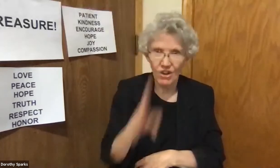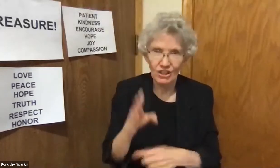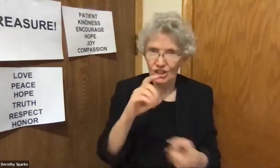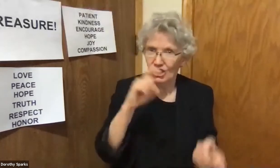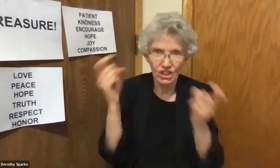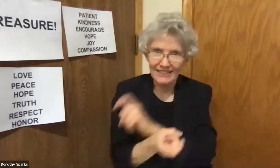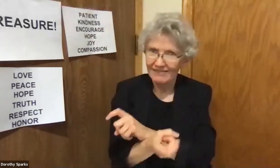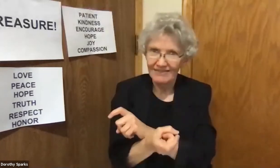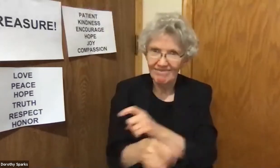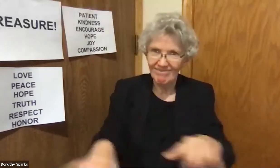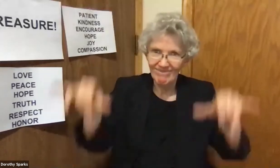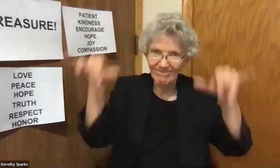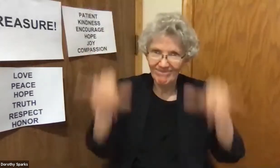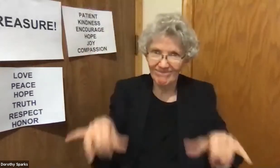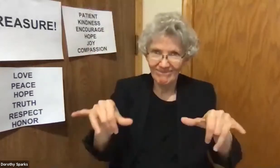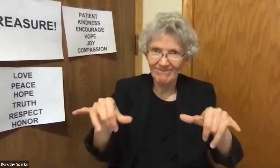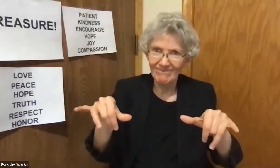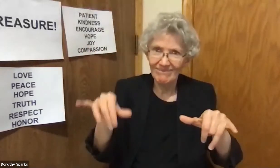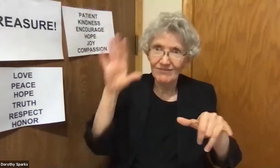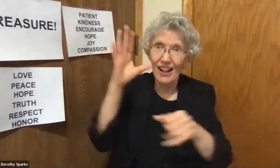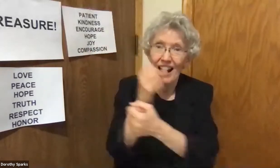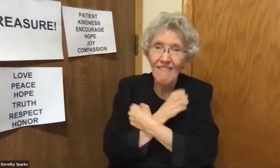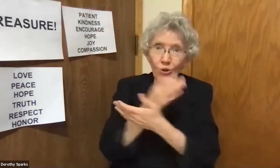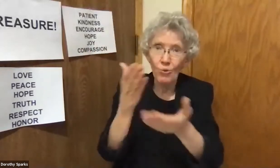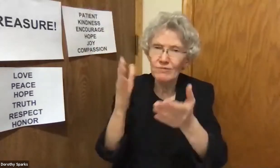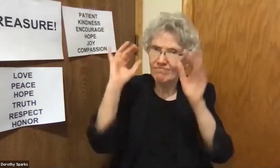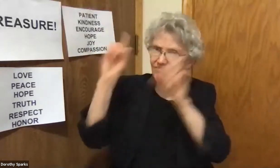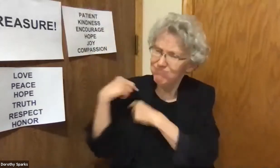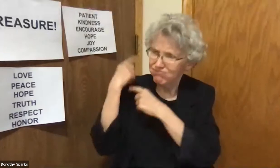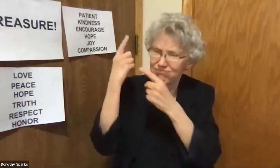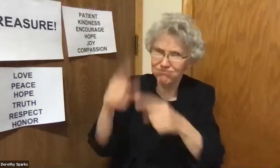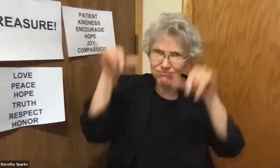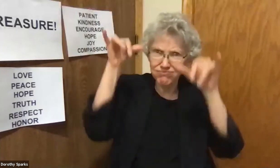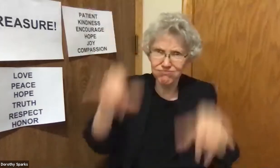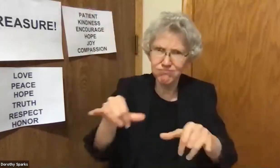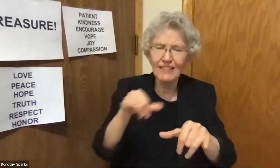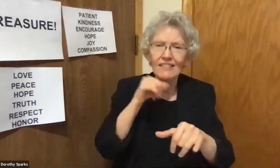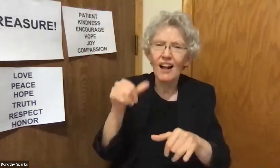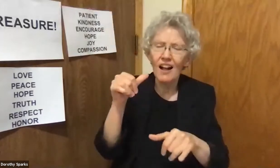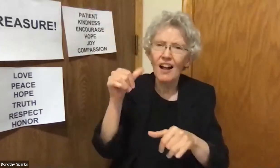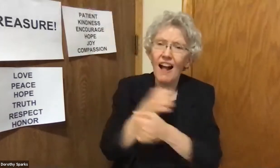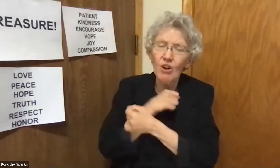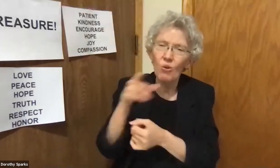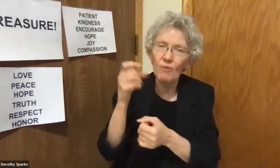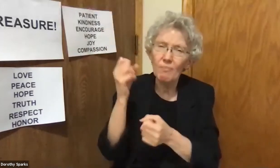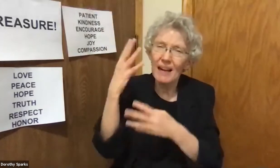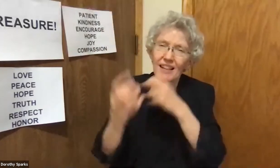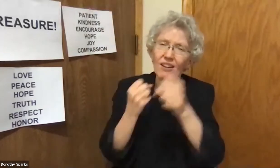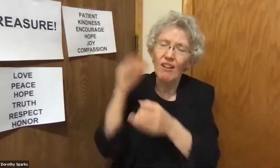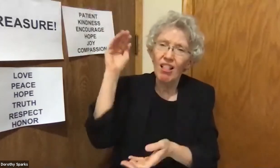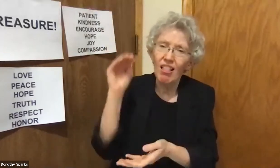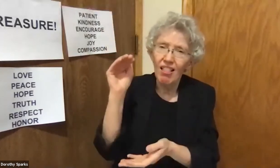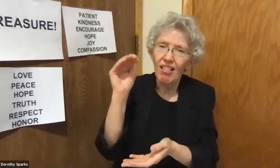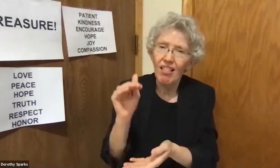However, God never changes. God remains stable, and his love